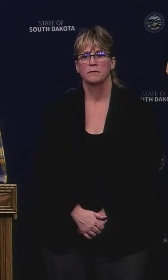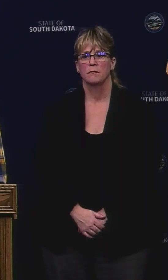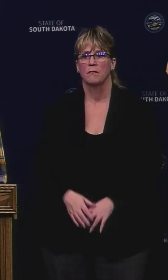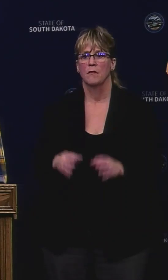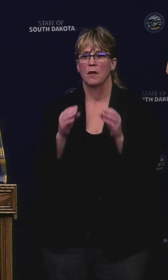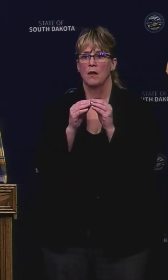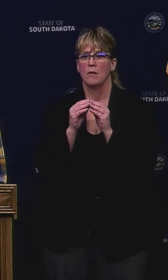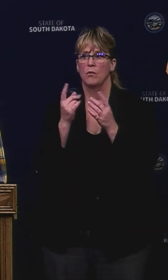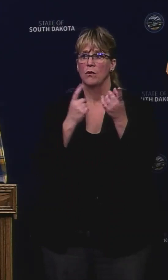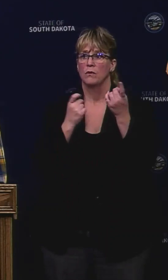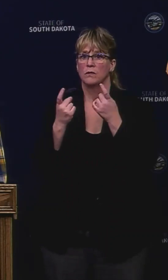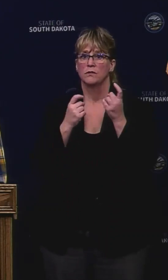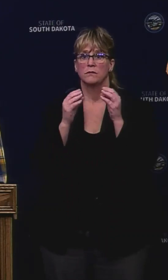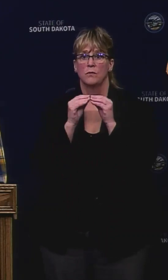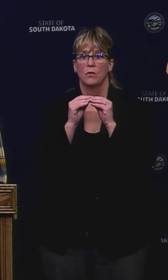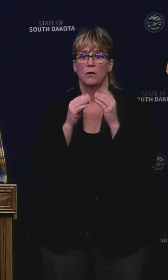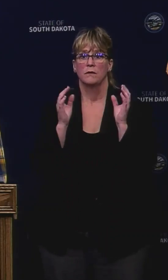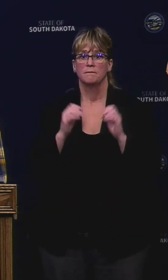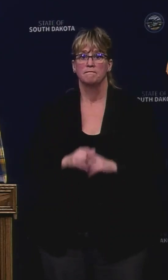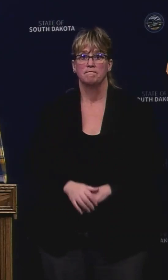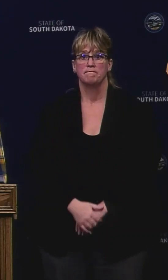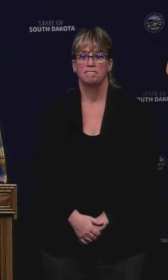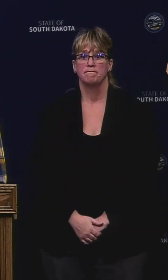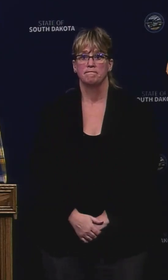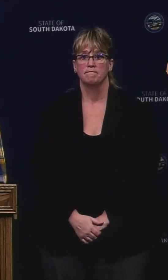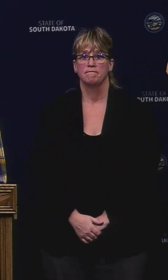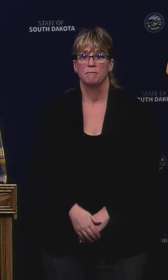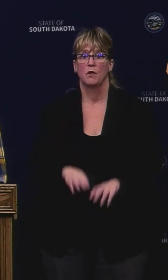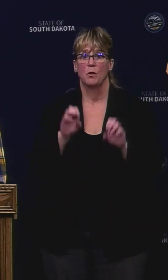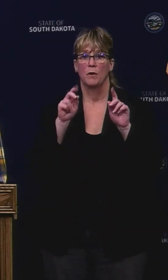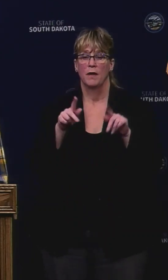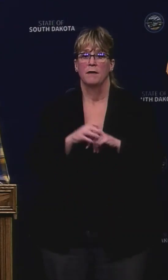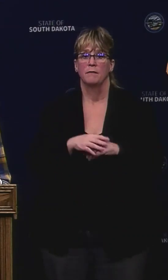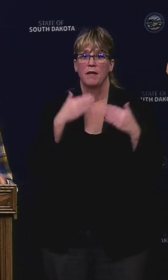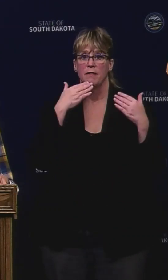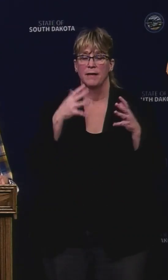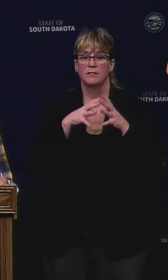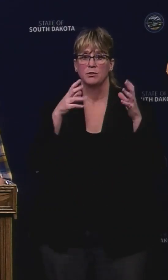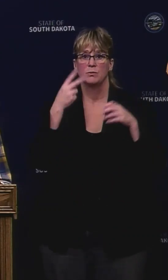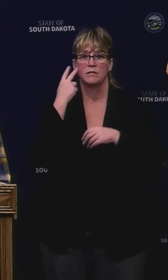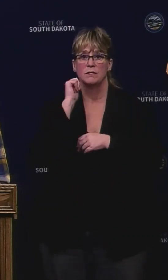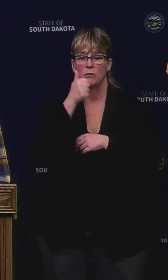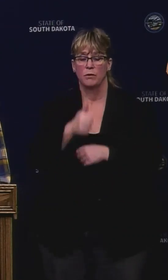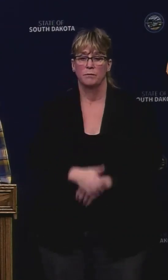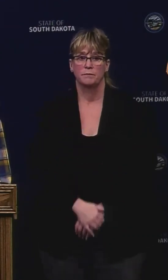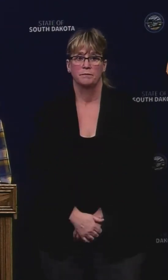Any further questions? Okay, thanks so much. We'll see you tomorrow.